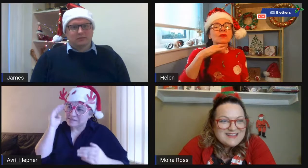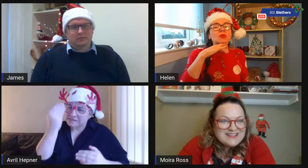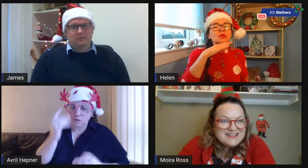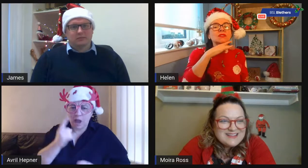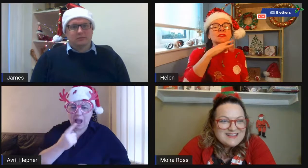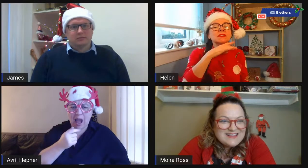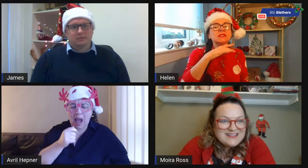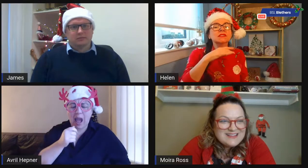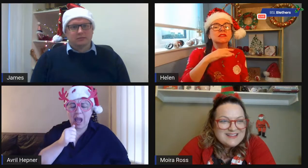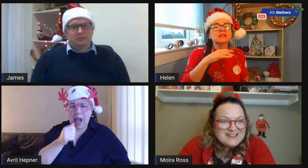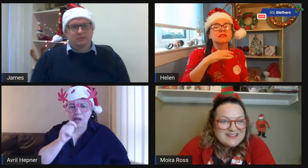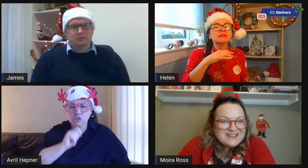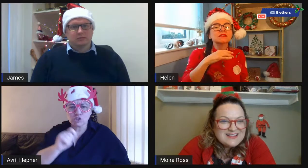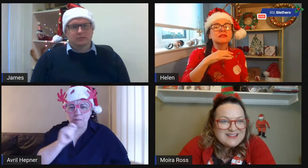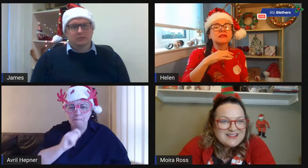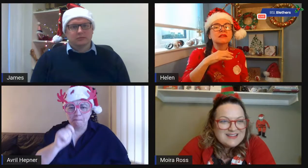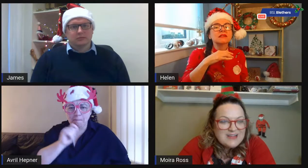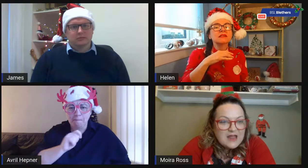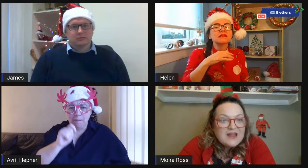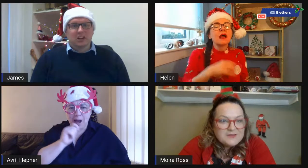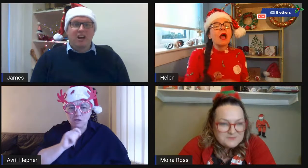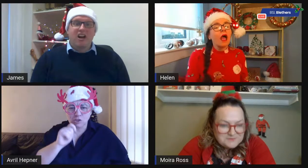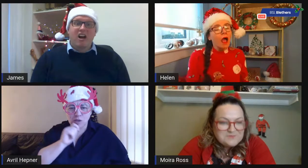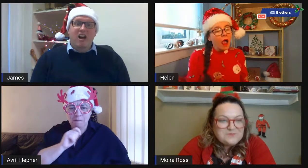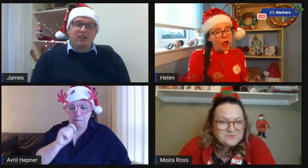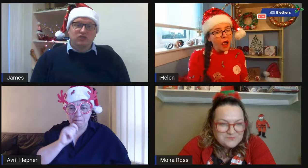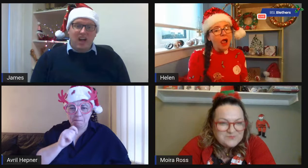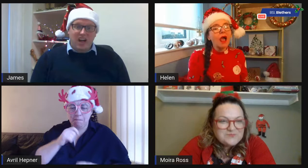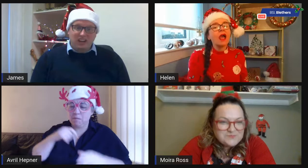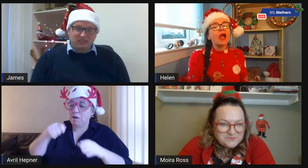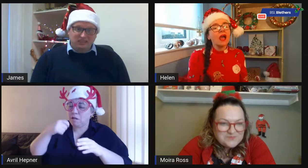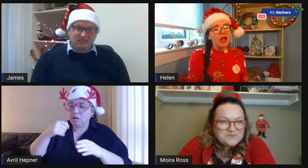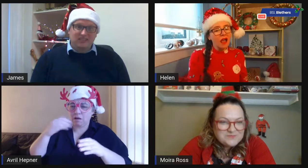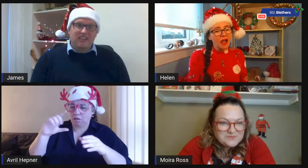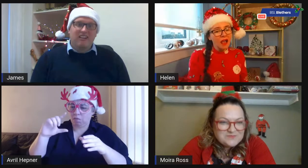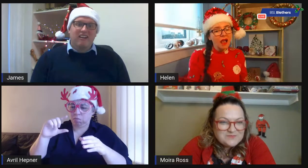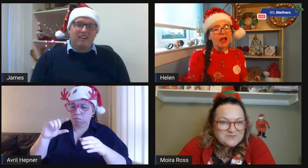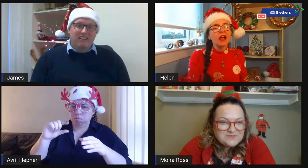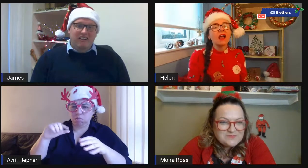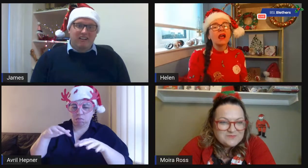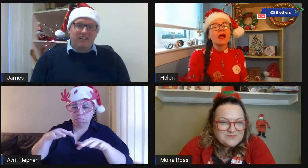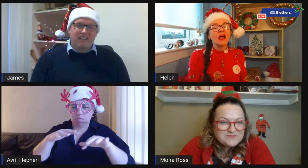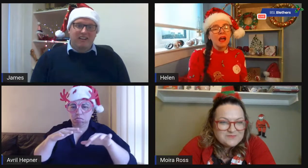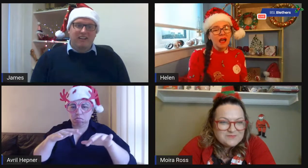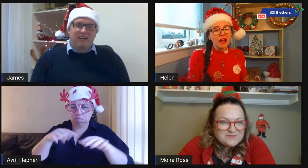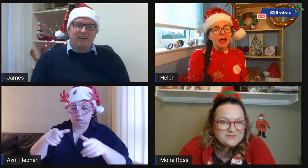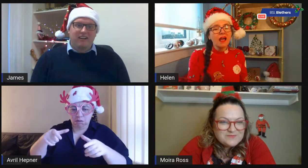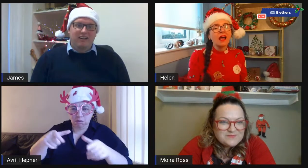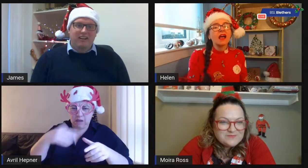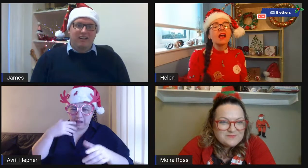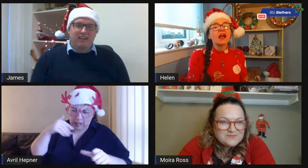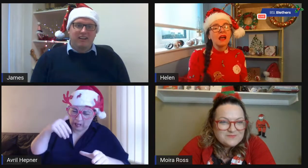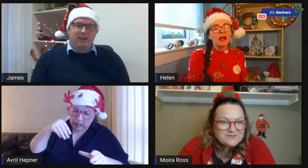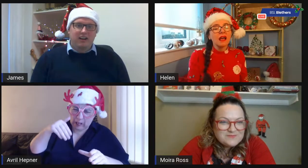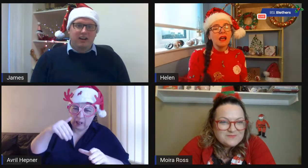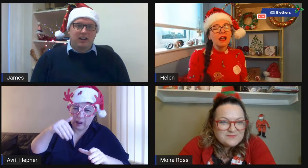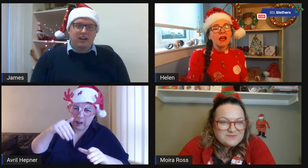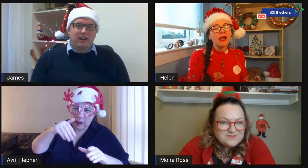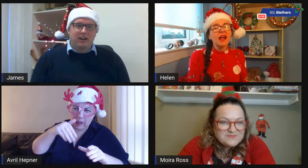cake or whatever. Cats absolutely love ice cream, especially when it's kind of